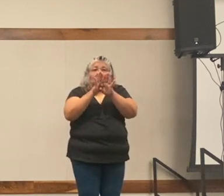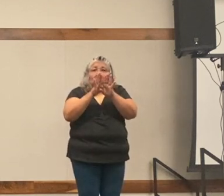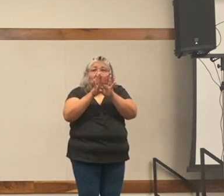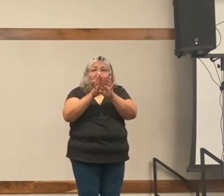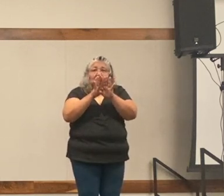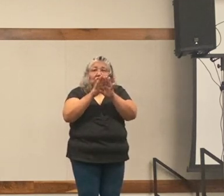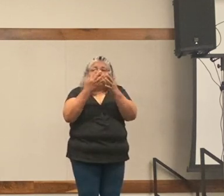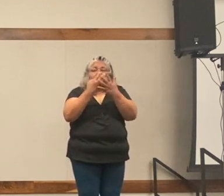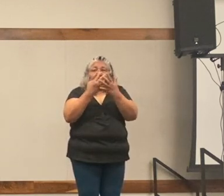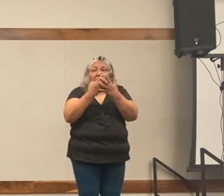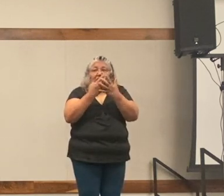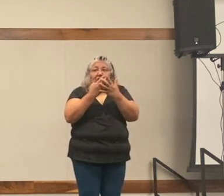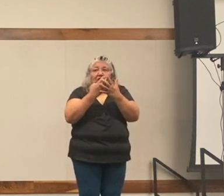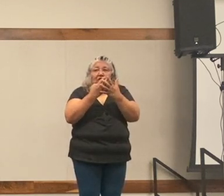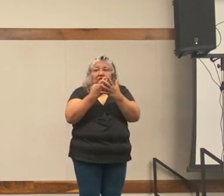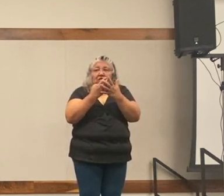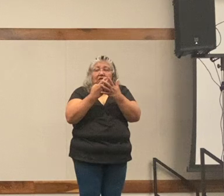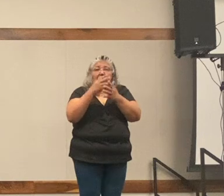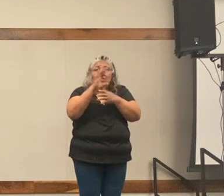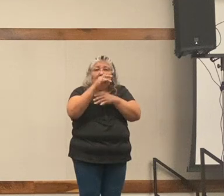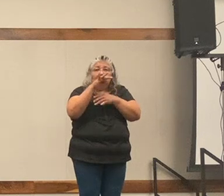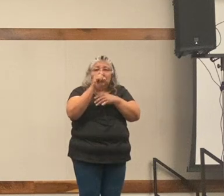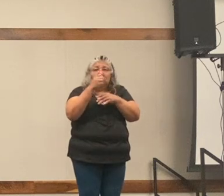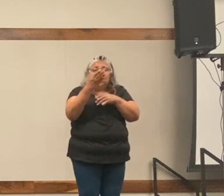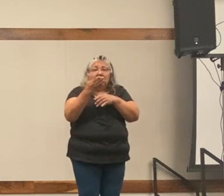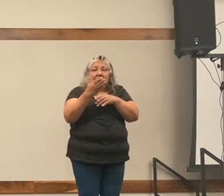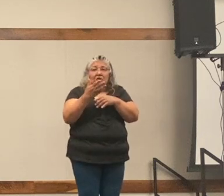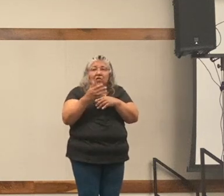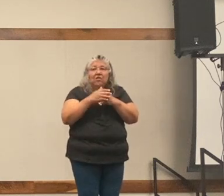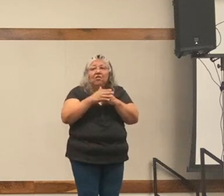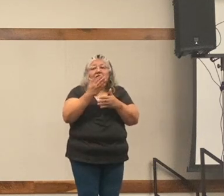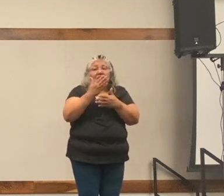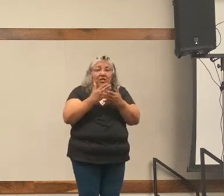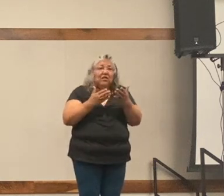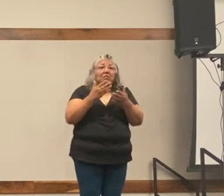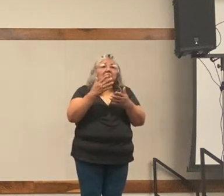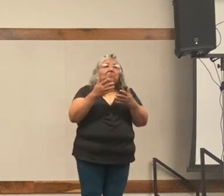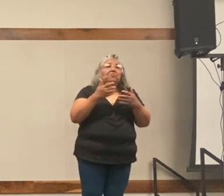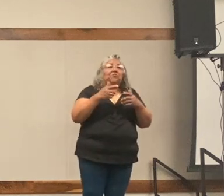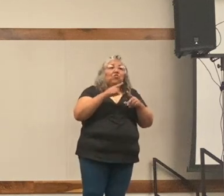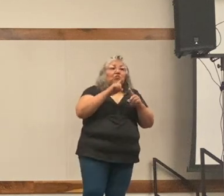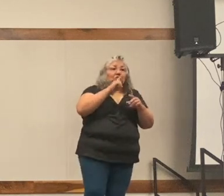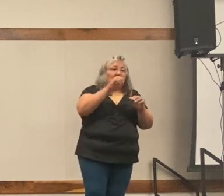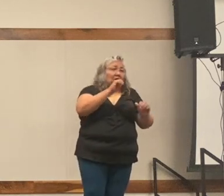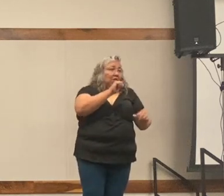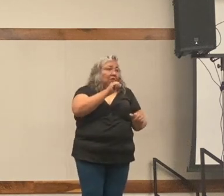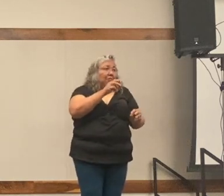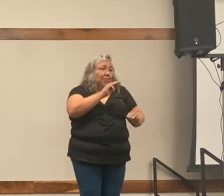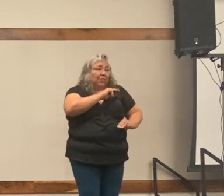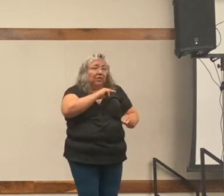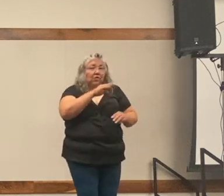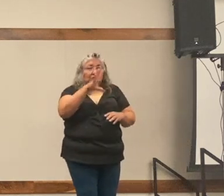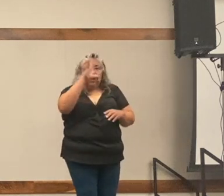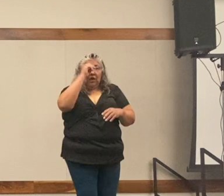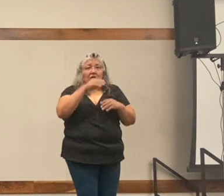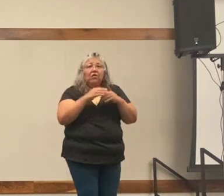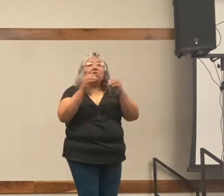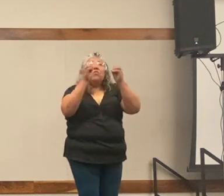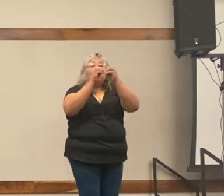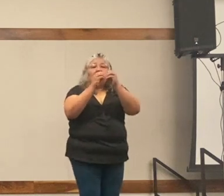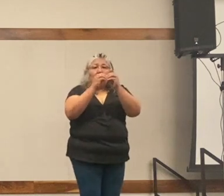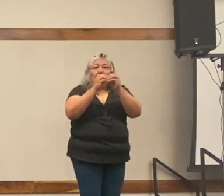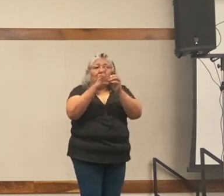jail, there are sentries there. A couple other heavy armed dudes. Another place, another access point, more